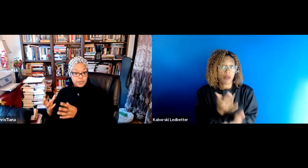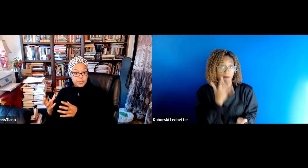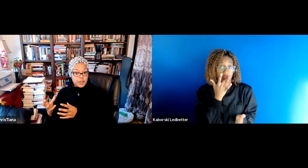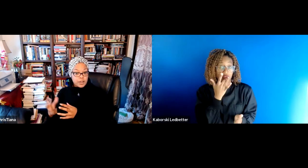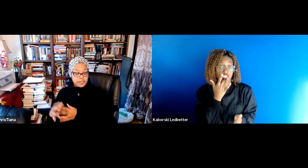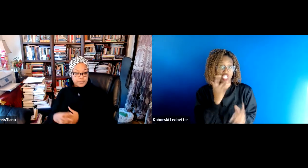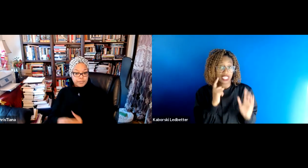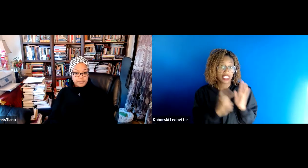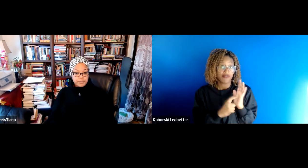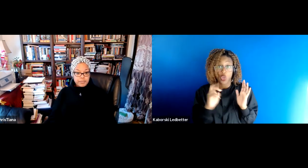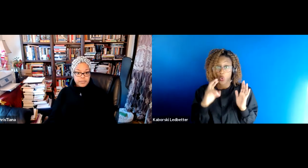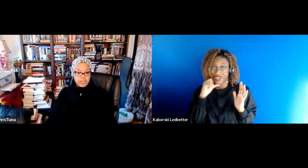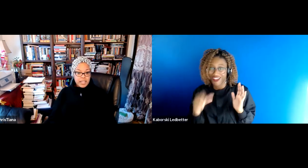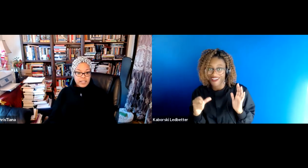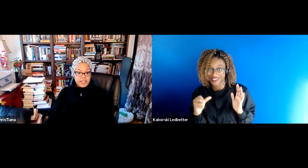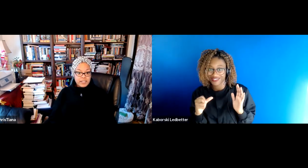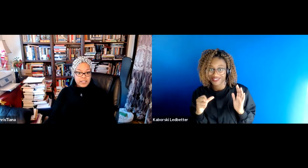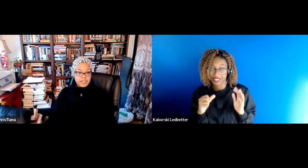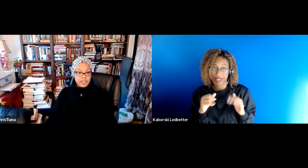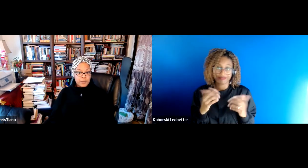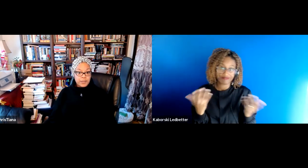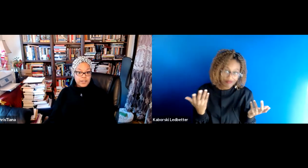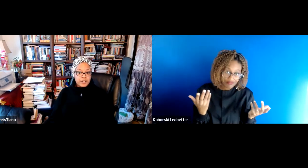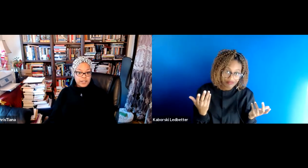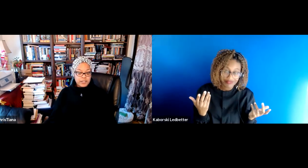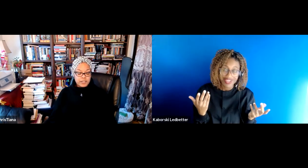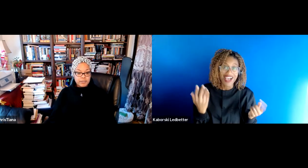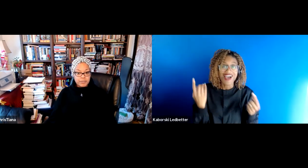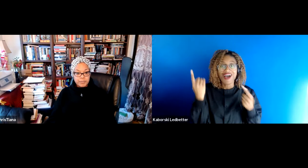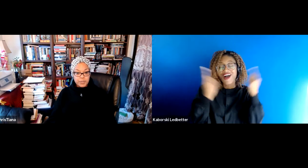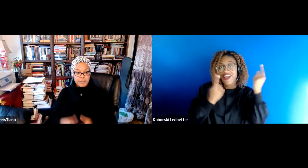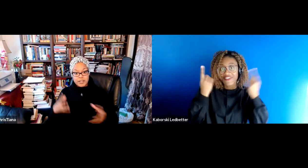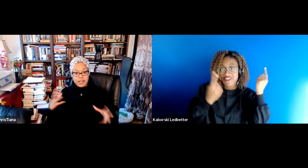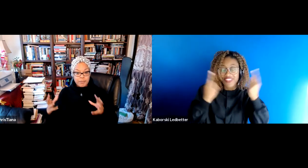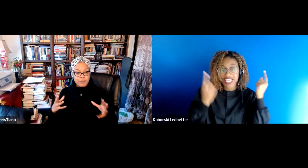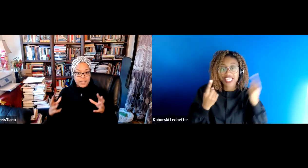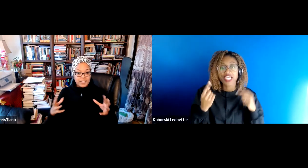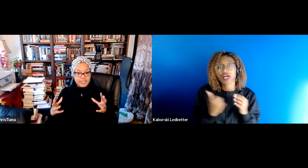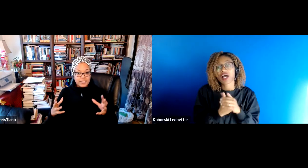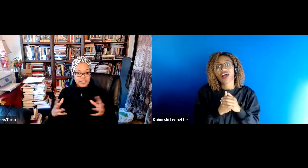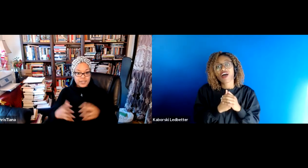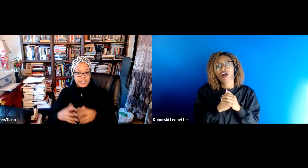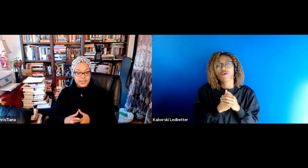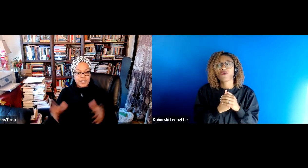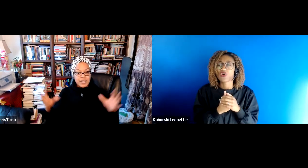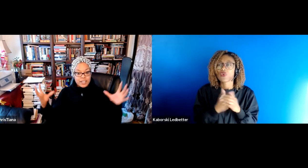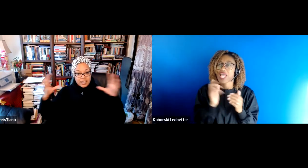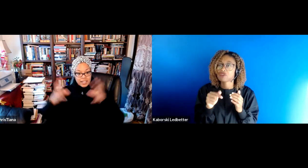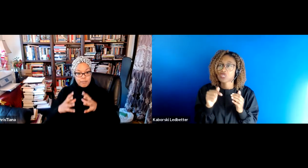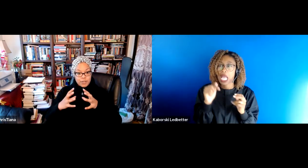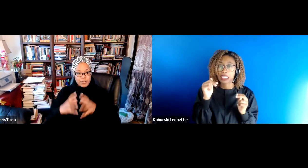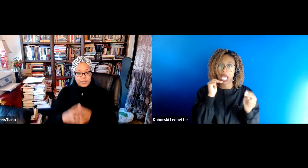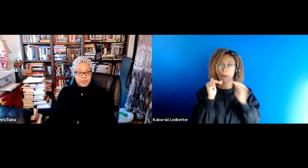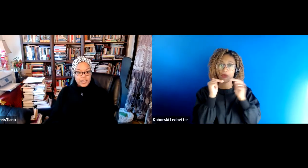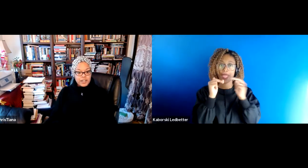or not. And I think that where perhaps a compromise is right now is in